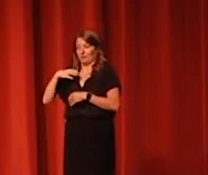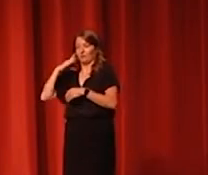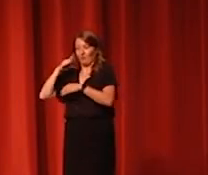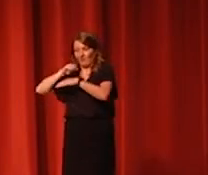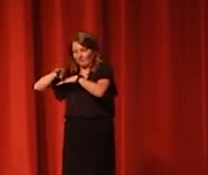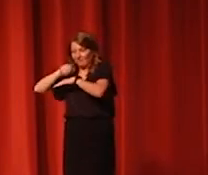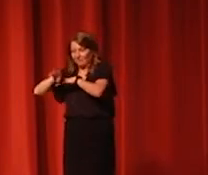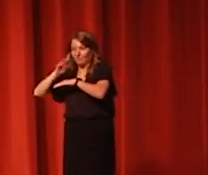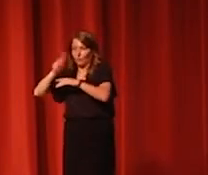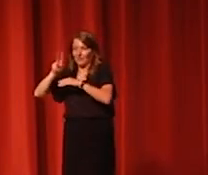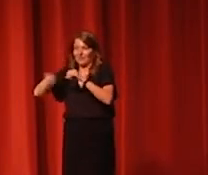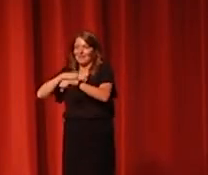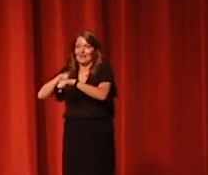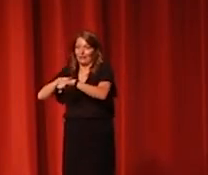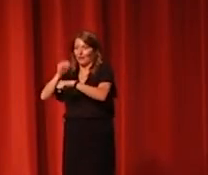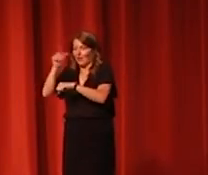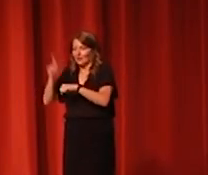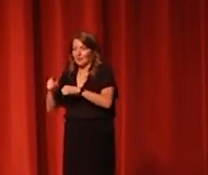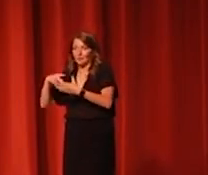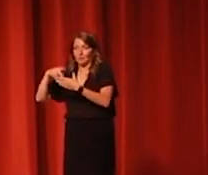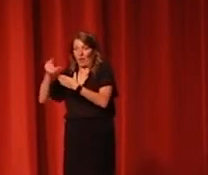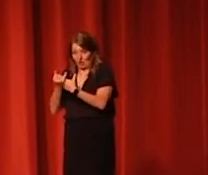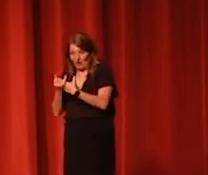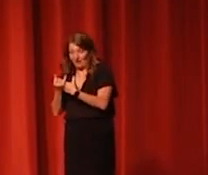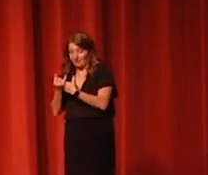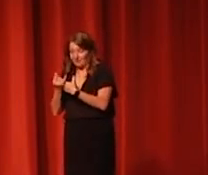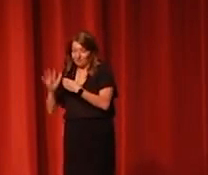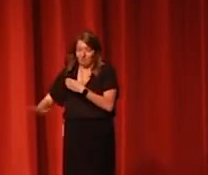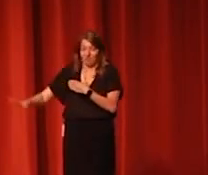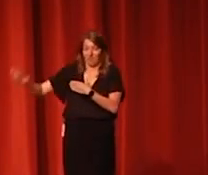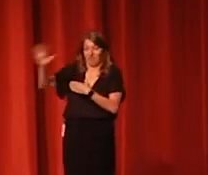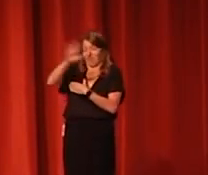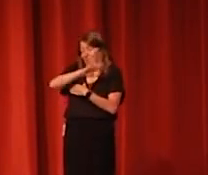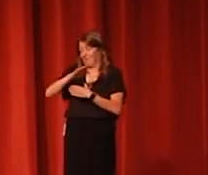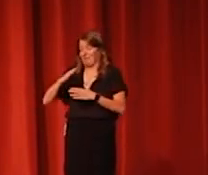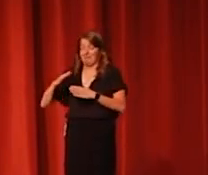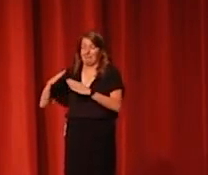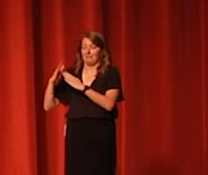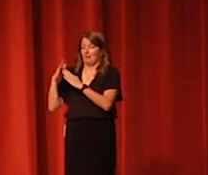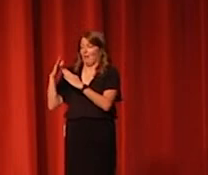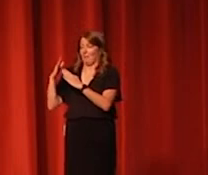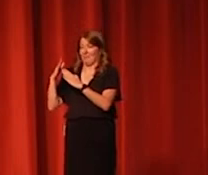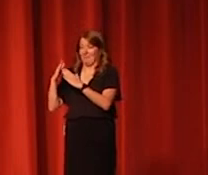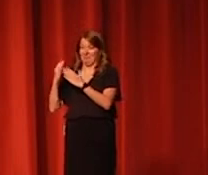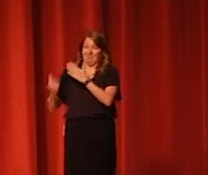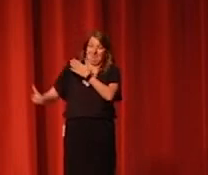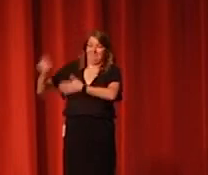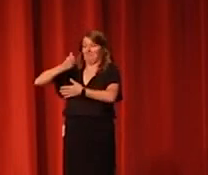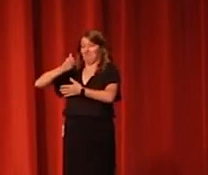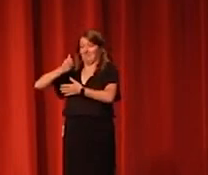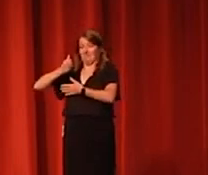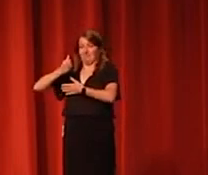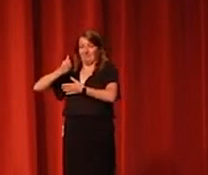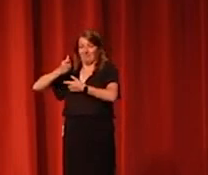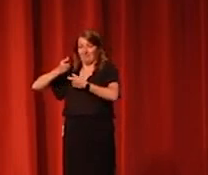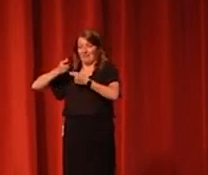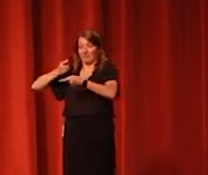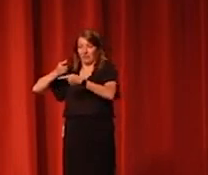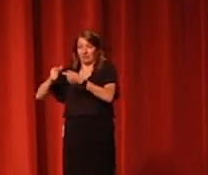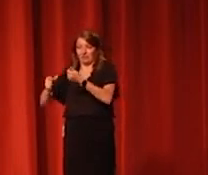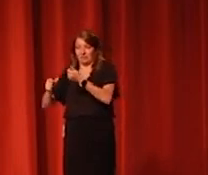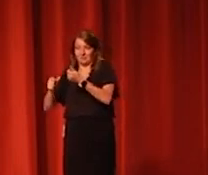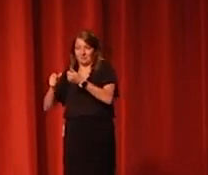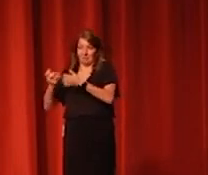NAPA, the National Alzheimer's Project Act, the most prestigious and the senior position in the country, and she was chairing that